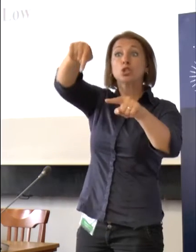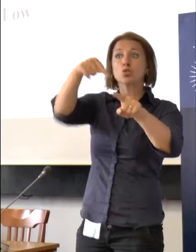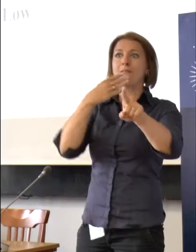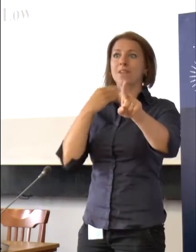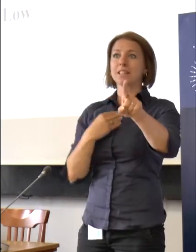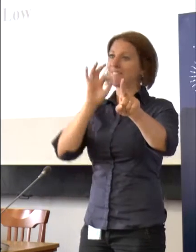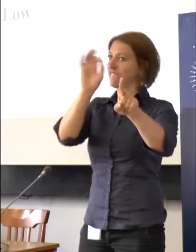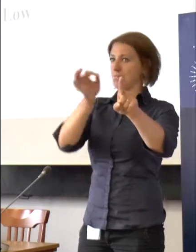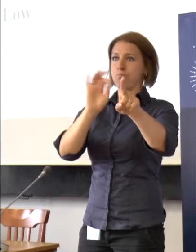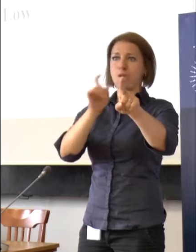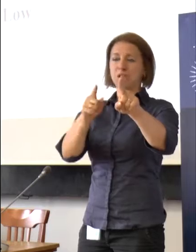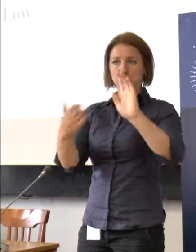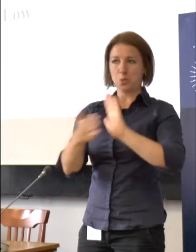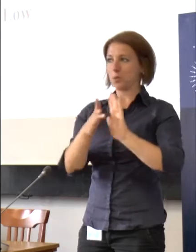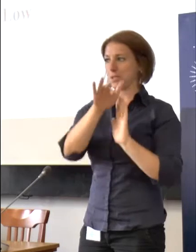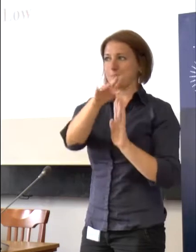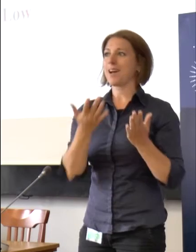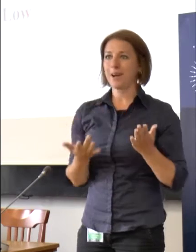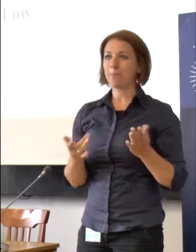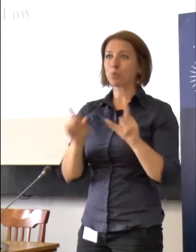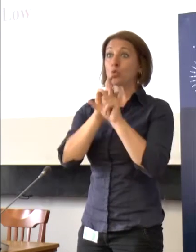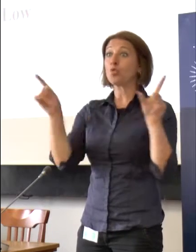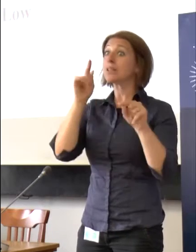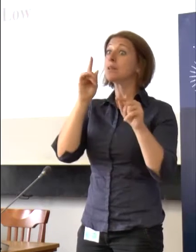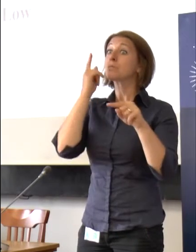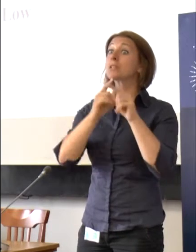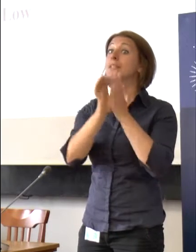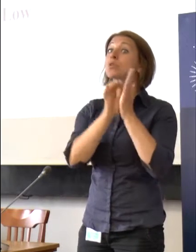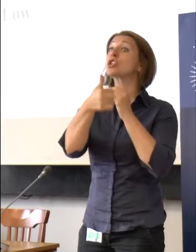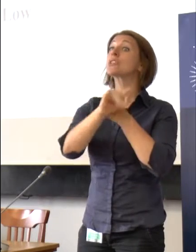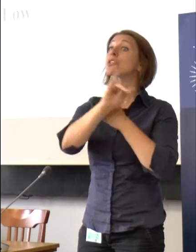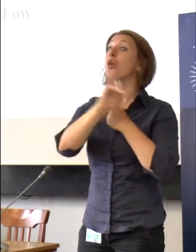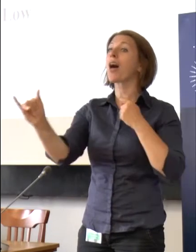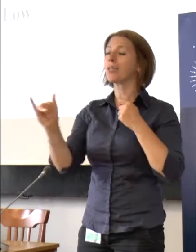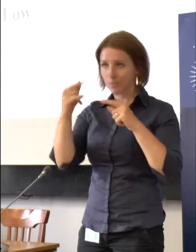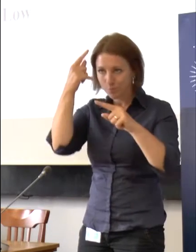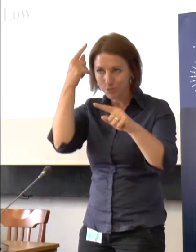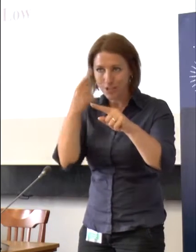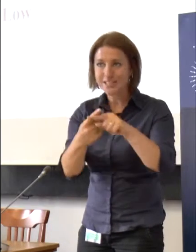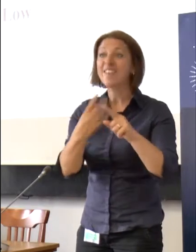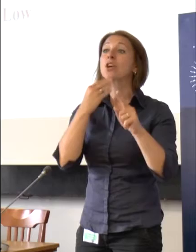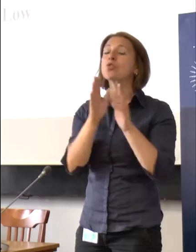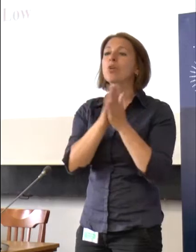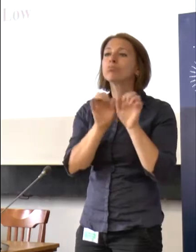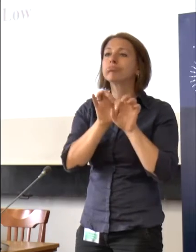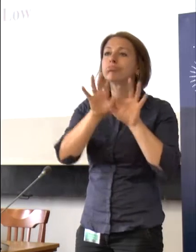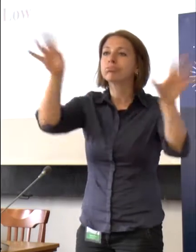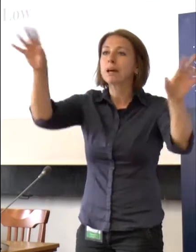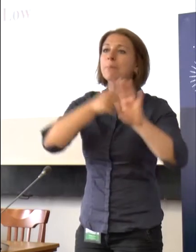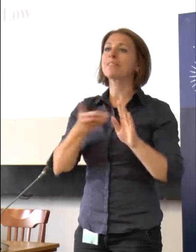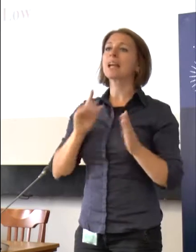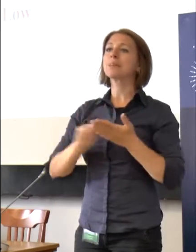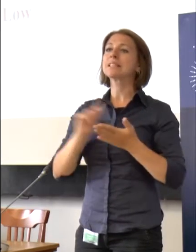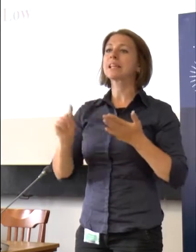16th century, French goes up first into the administration of the kingdom, then the sciences follow, and then, let's